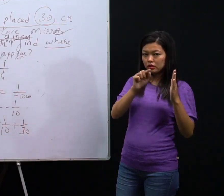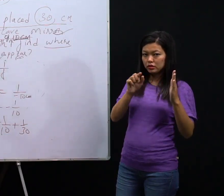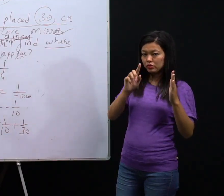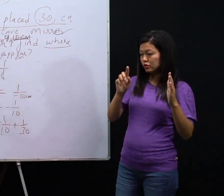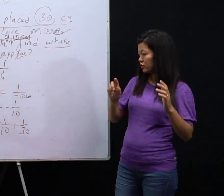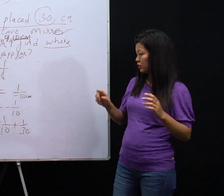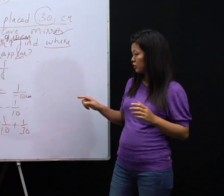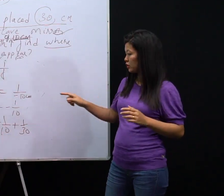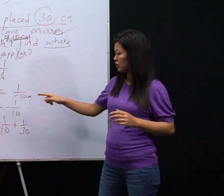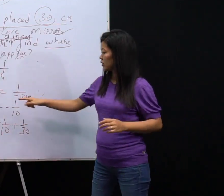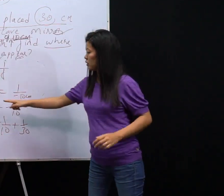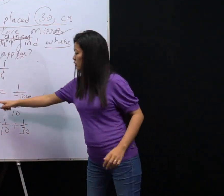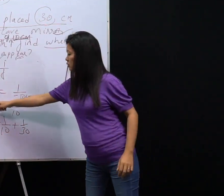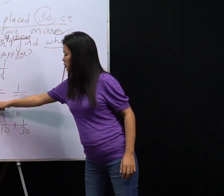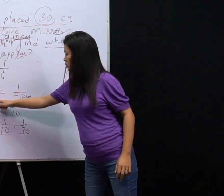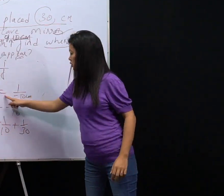Clear?